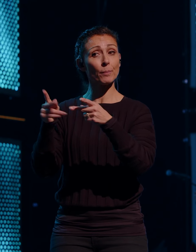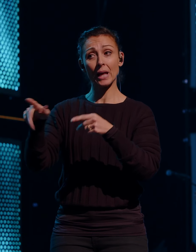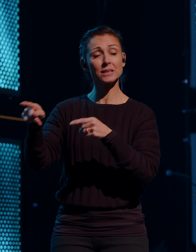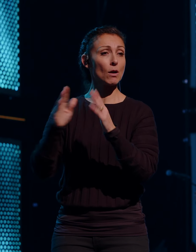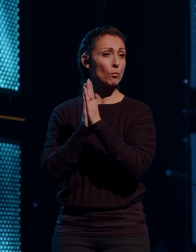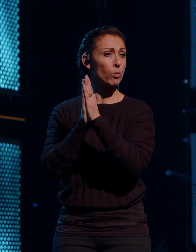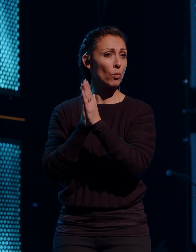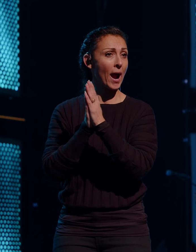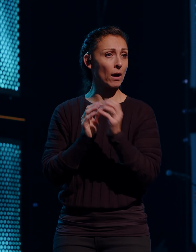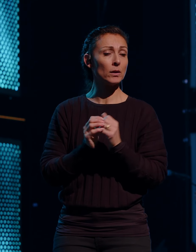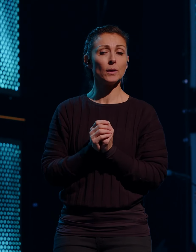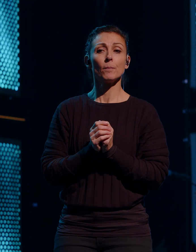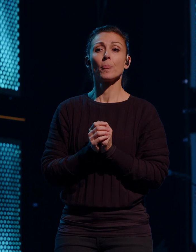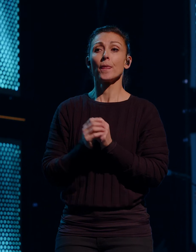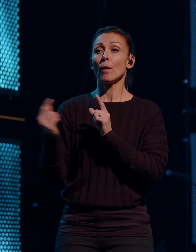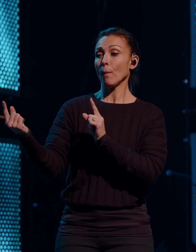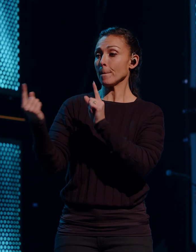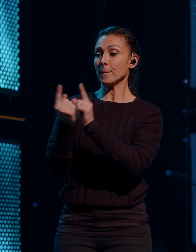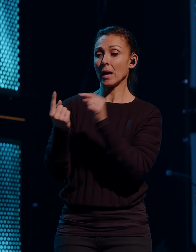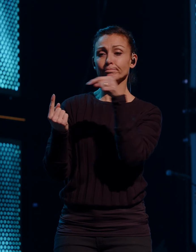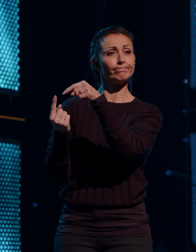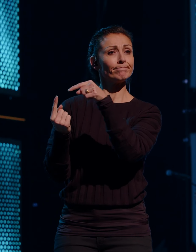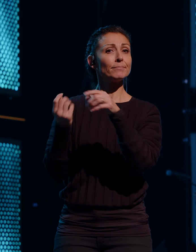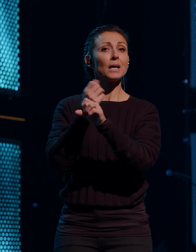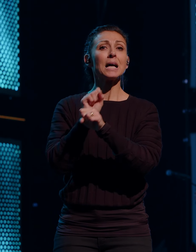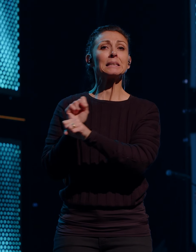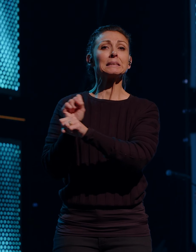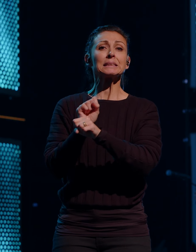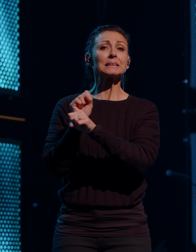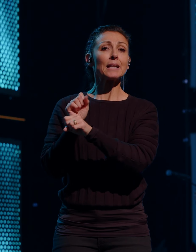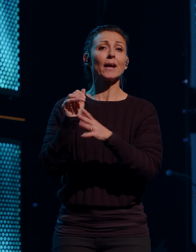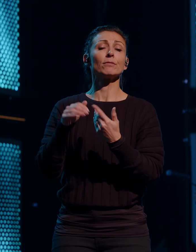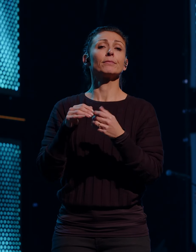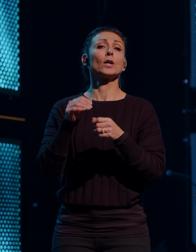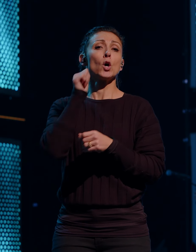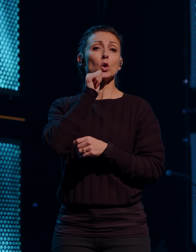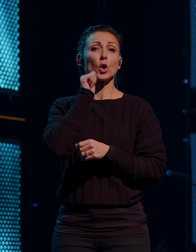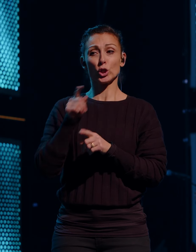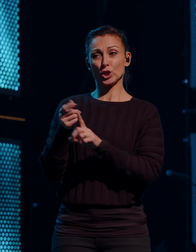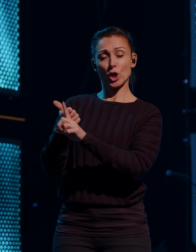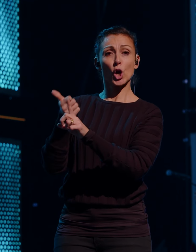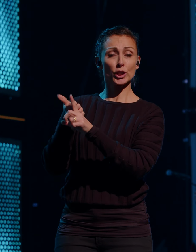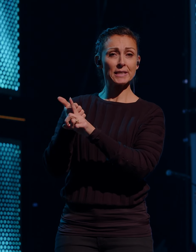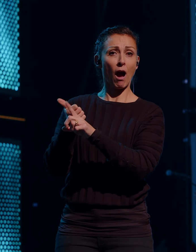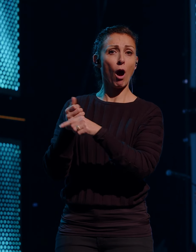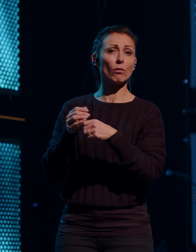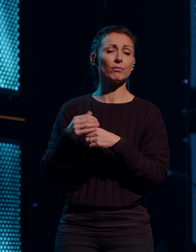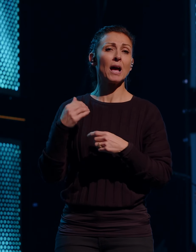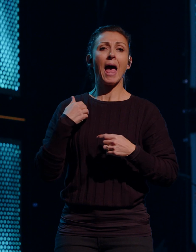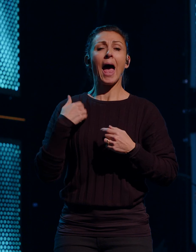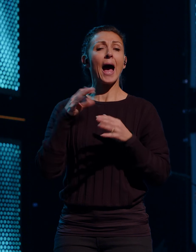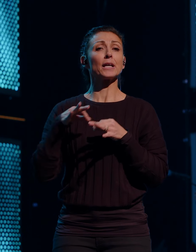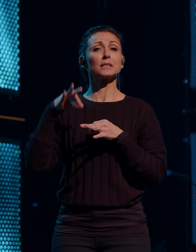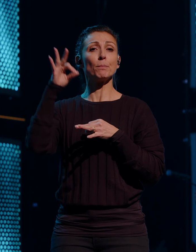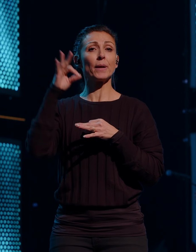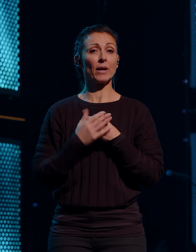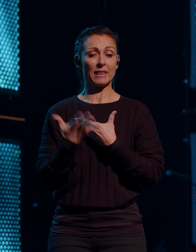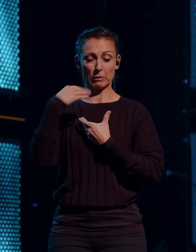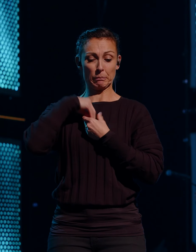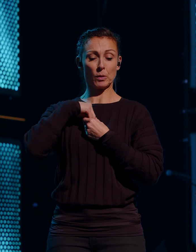ladies, we were met by a slave girl who had a spirit of divination and brought her owners much gain by fortune